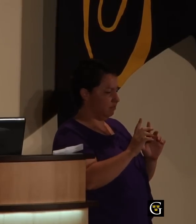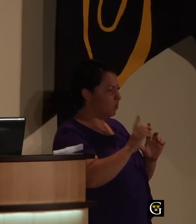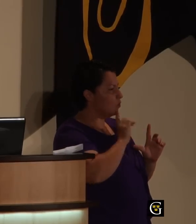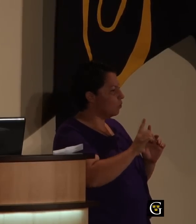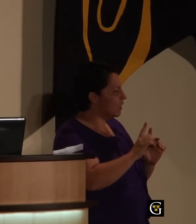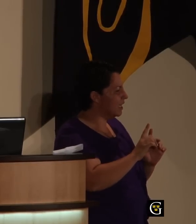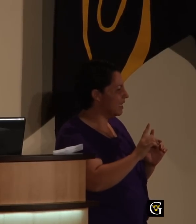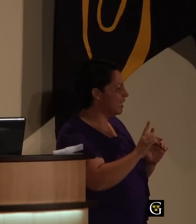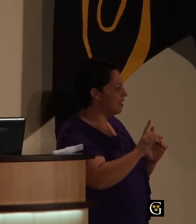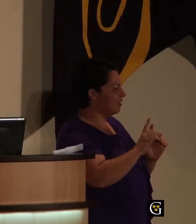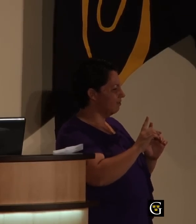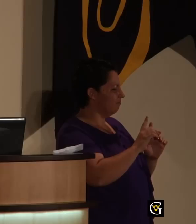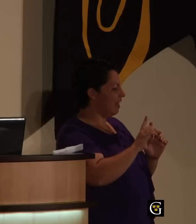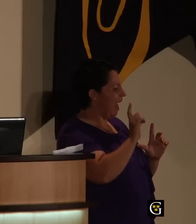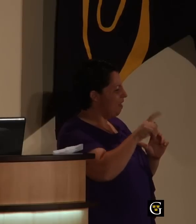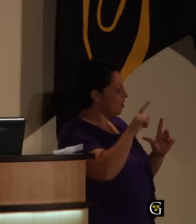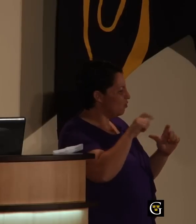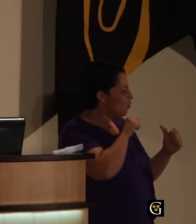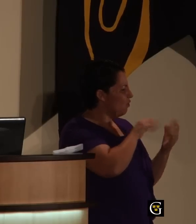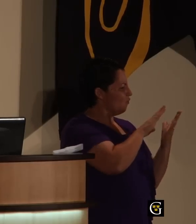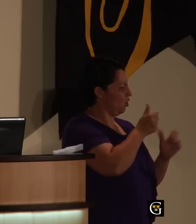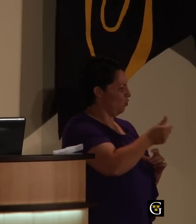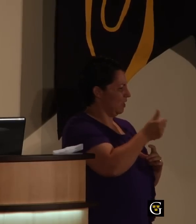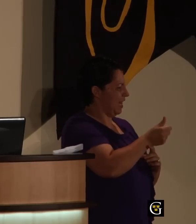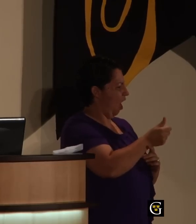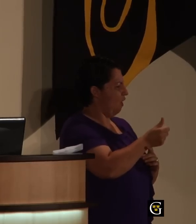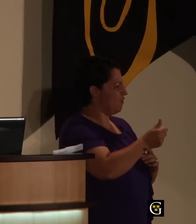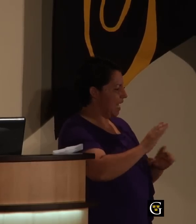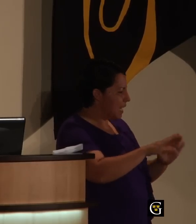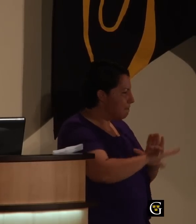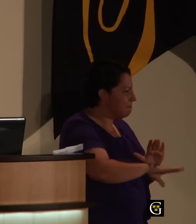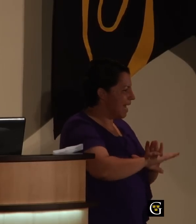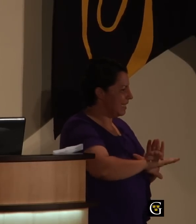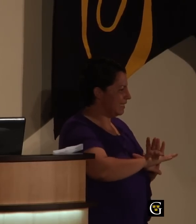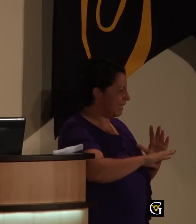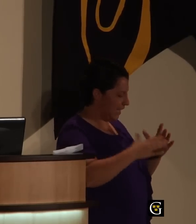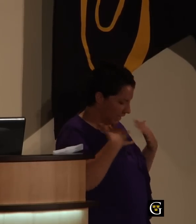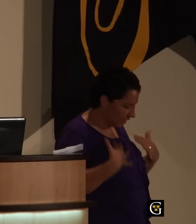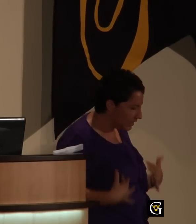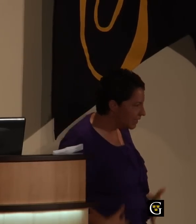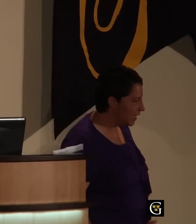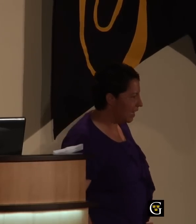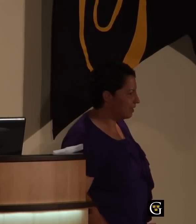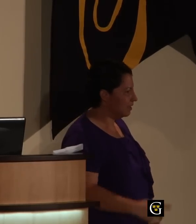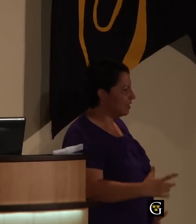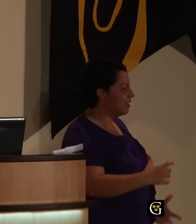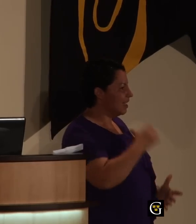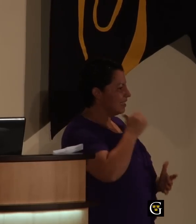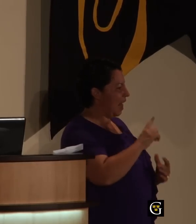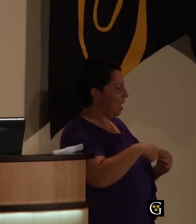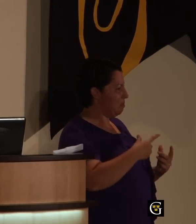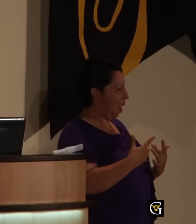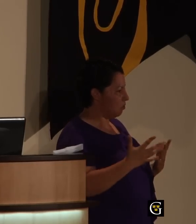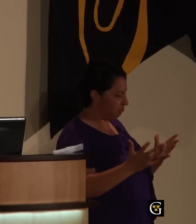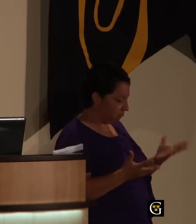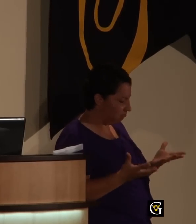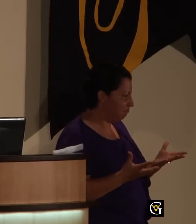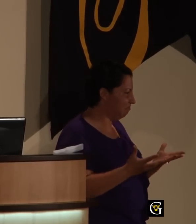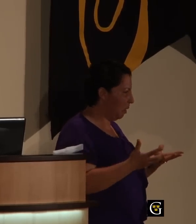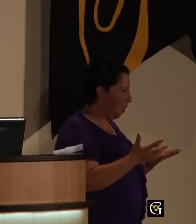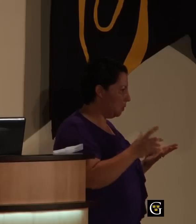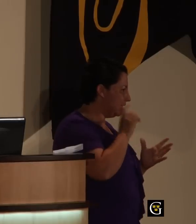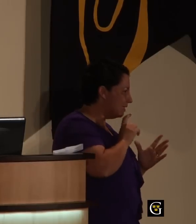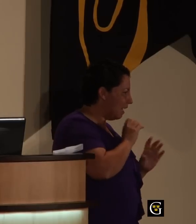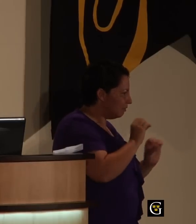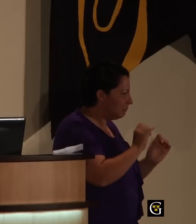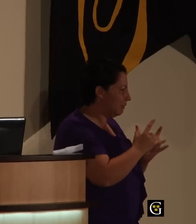yourself in the most elemental sense. It's not so much about what you look like. It's that clothes themselves are a technology.